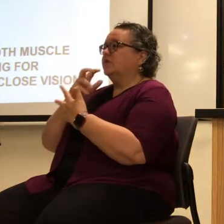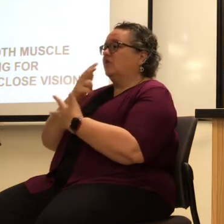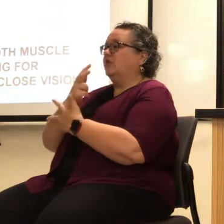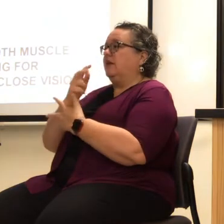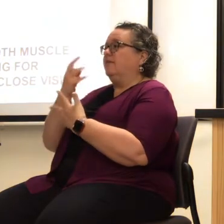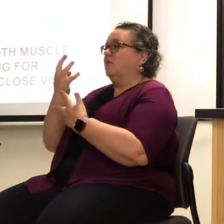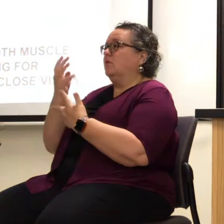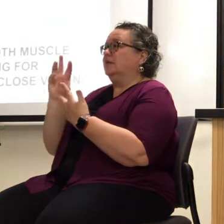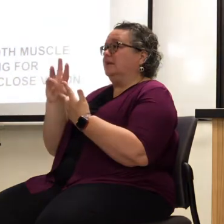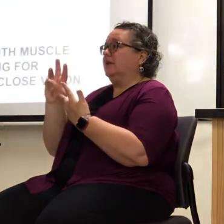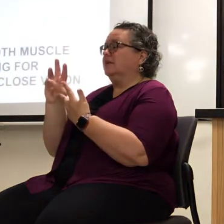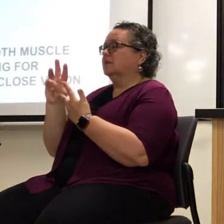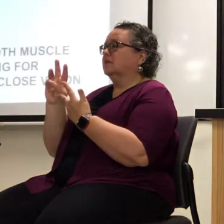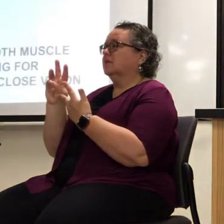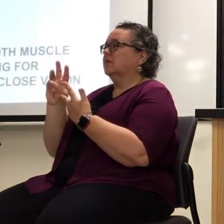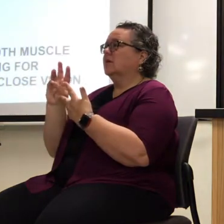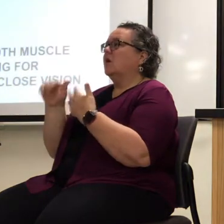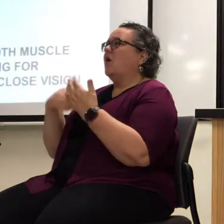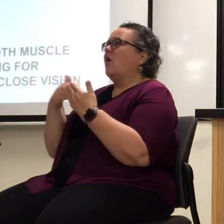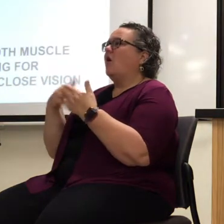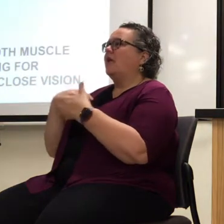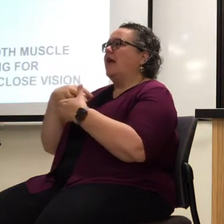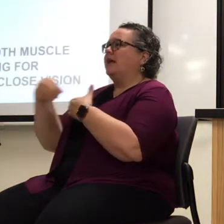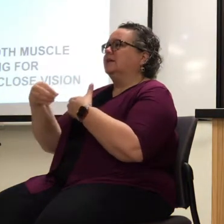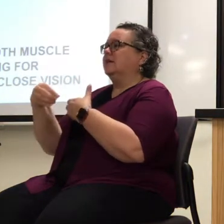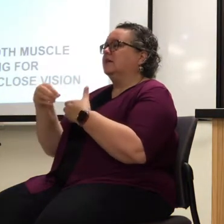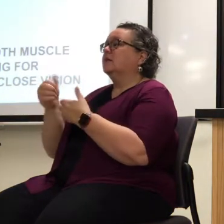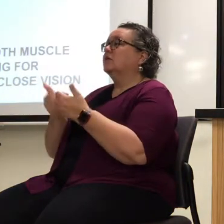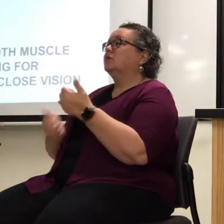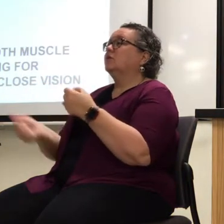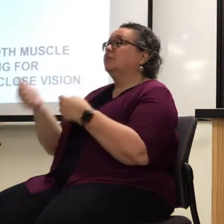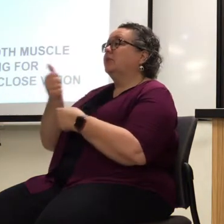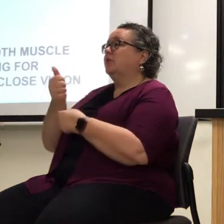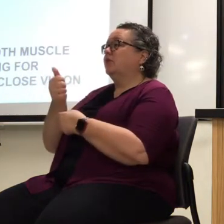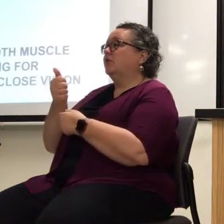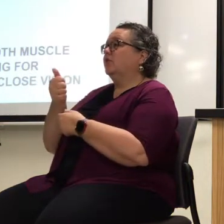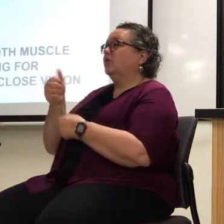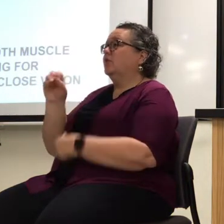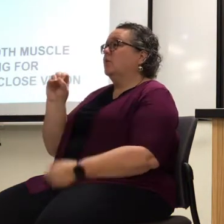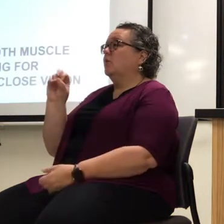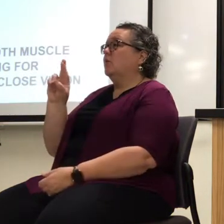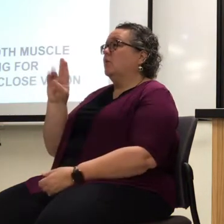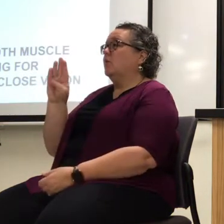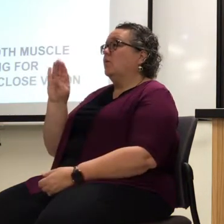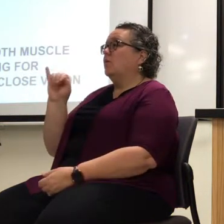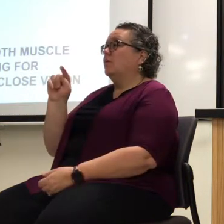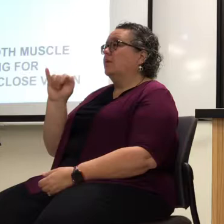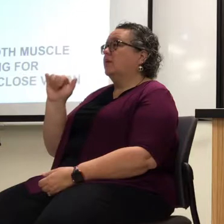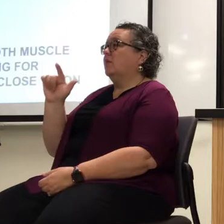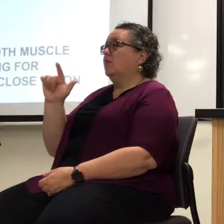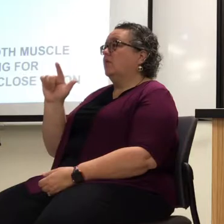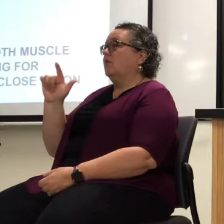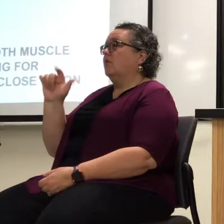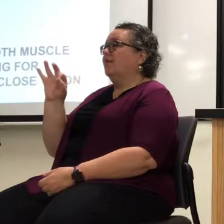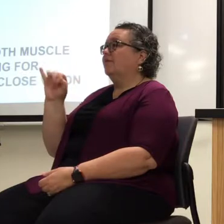supraorbital fissure. Superior orbital